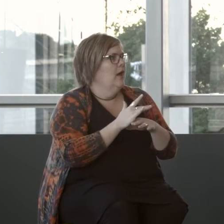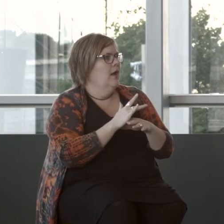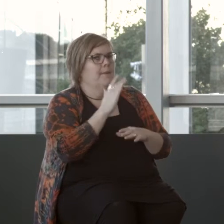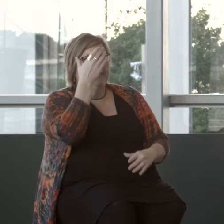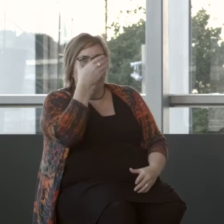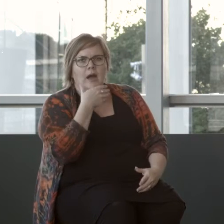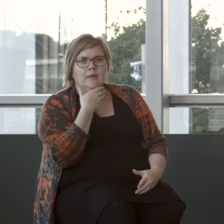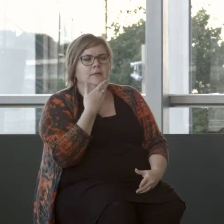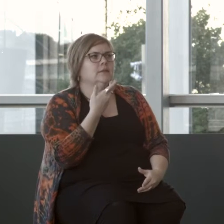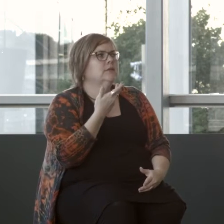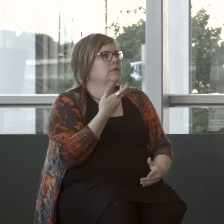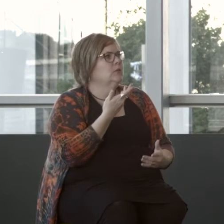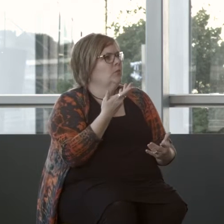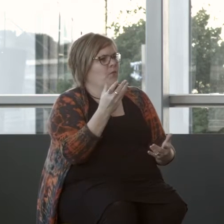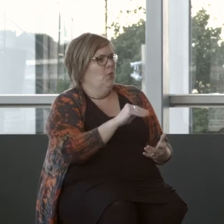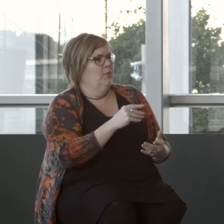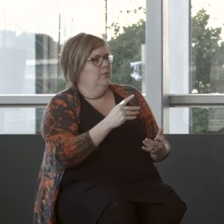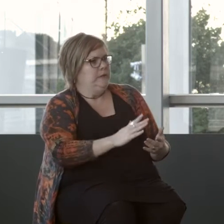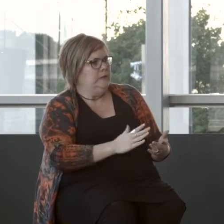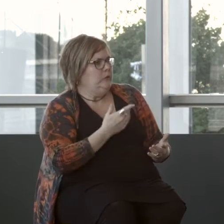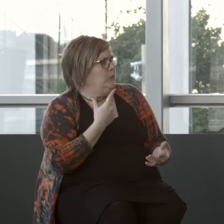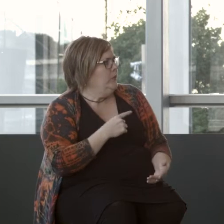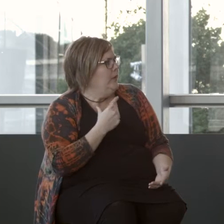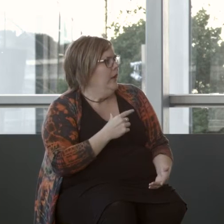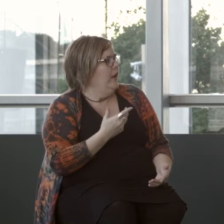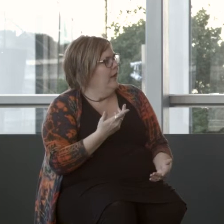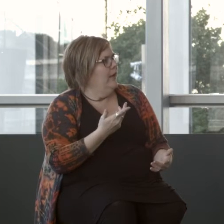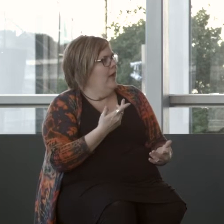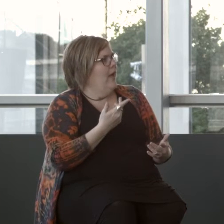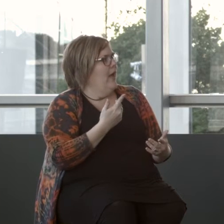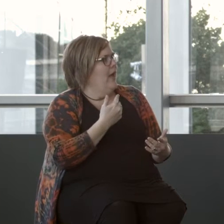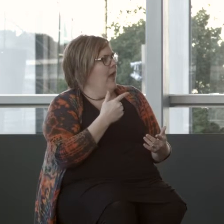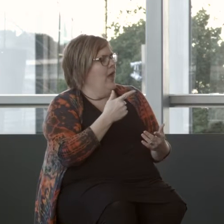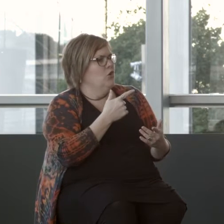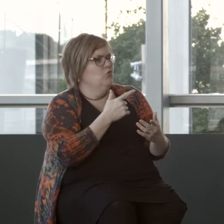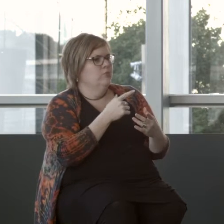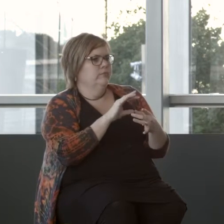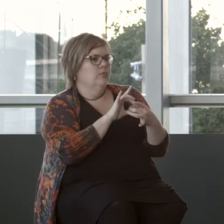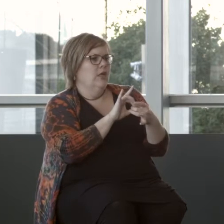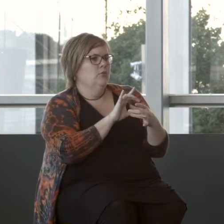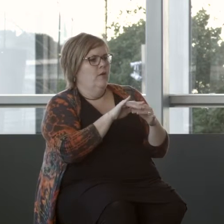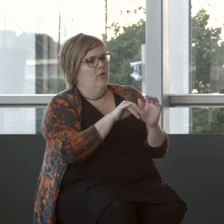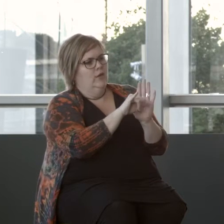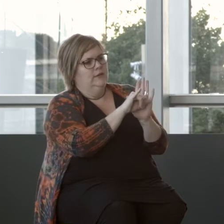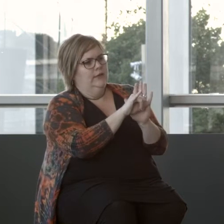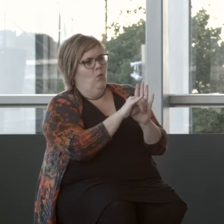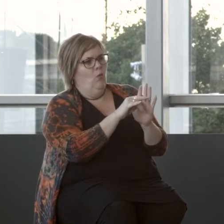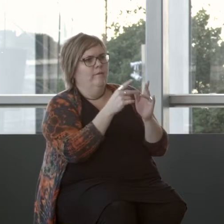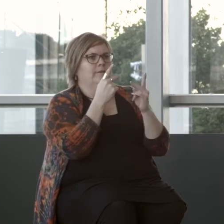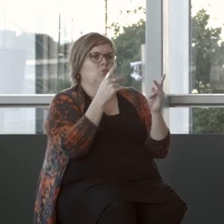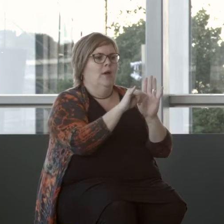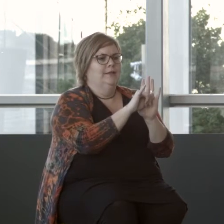masks, come from, sure. In relationship also with the idea of identity, individual identity, social